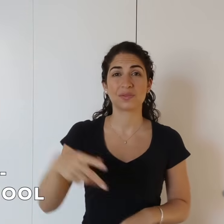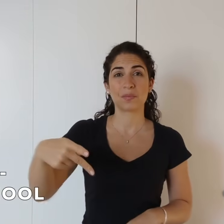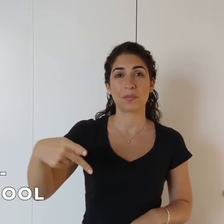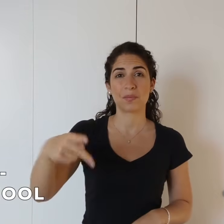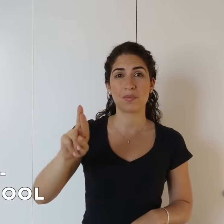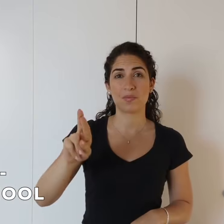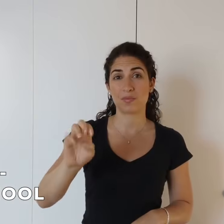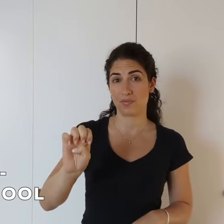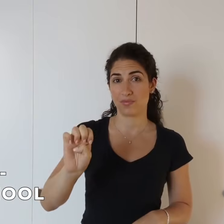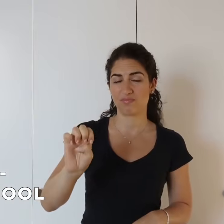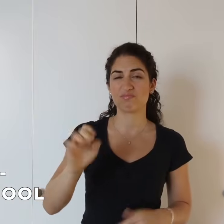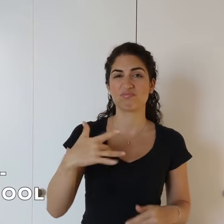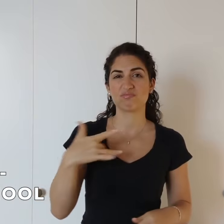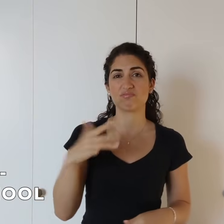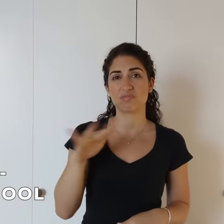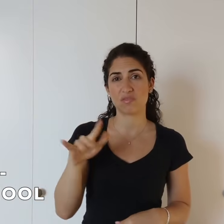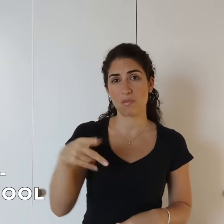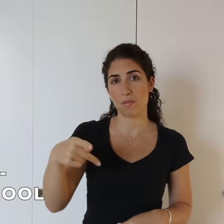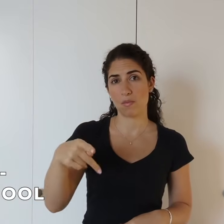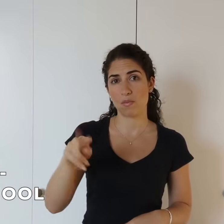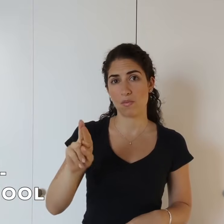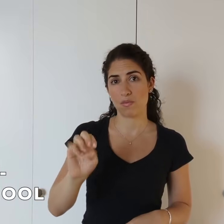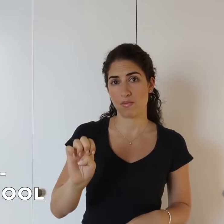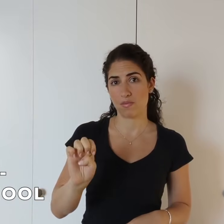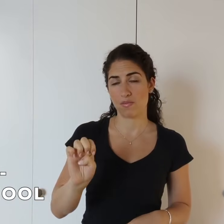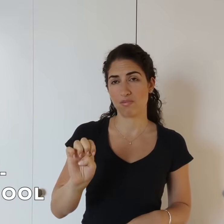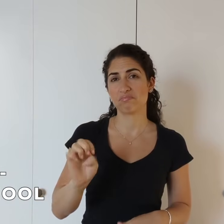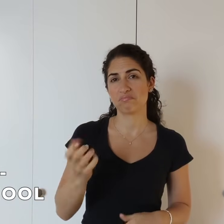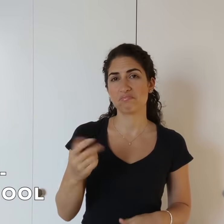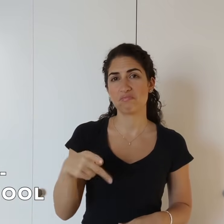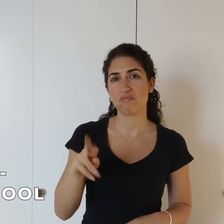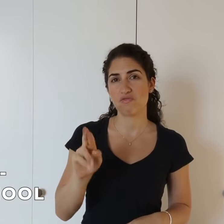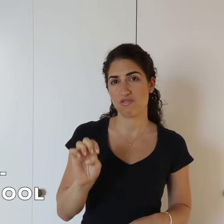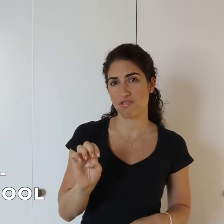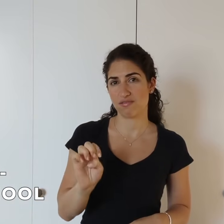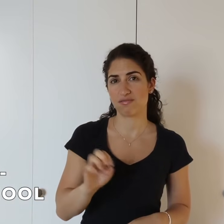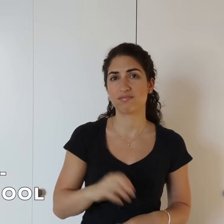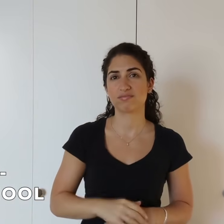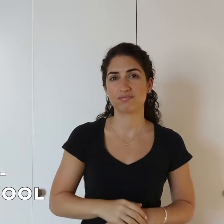So that's pre, we tend to fingerspell P-R-E. Again, pre,